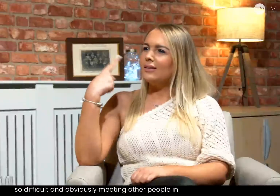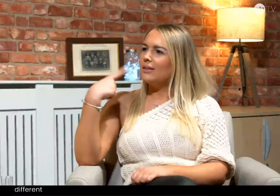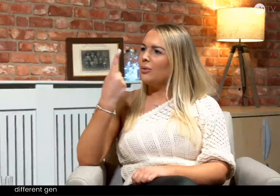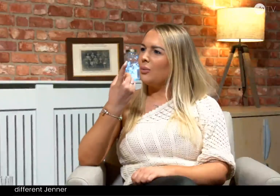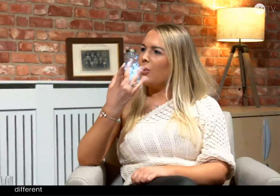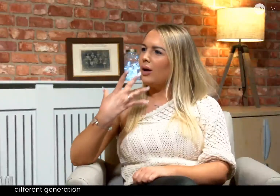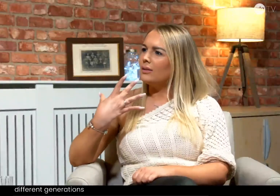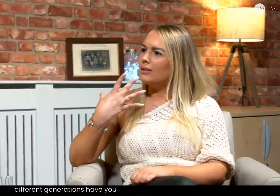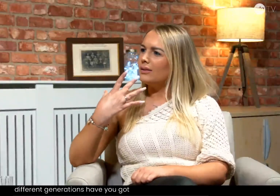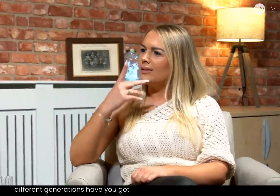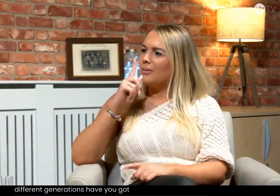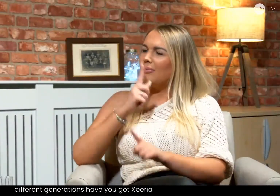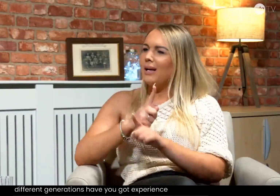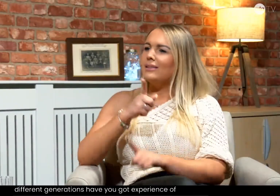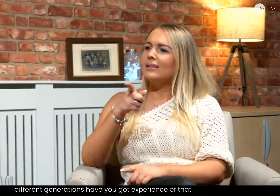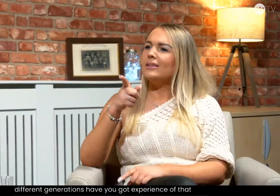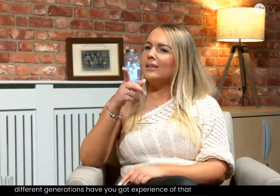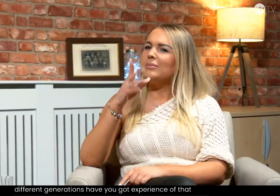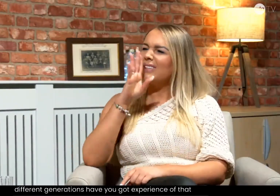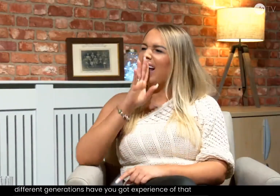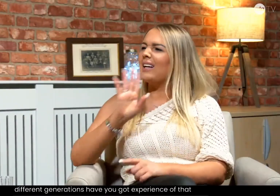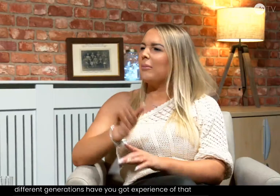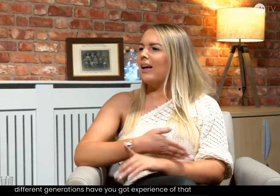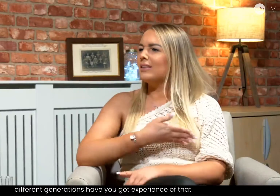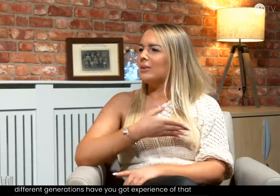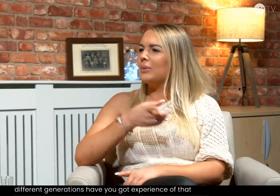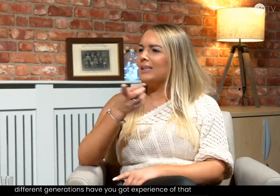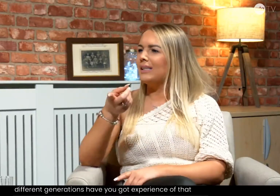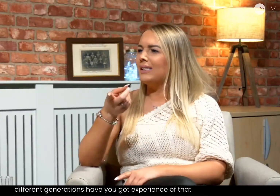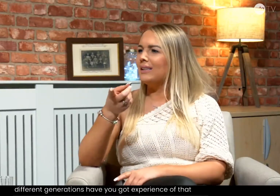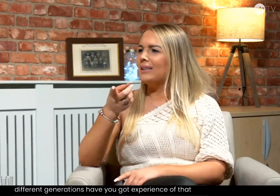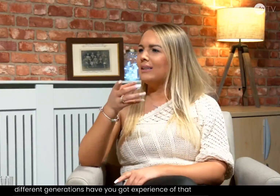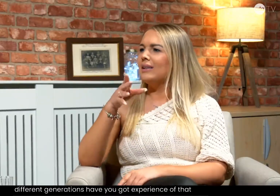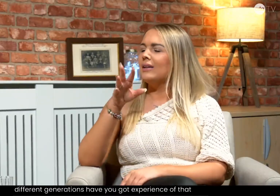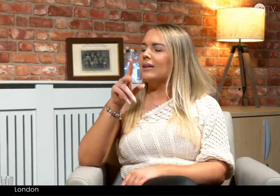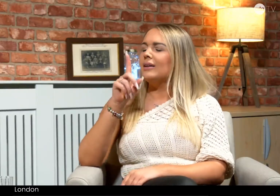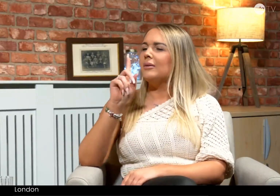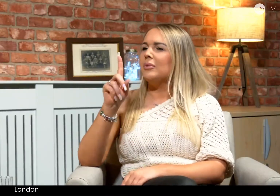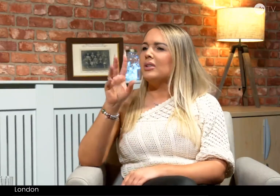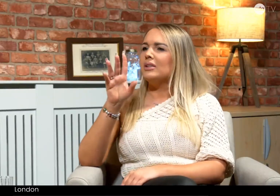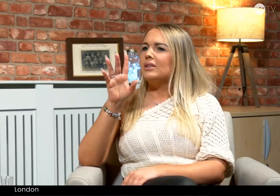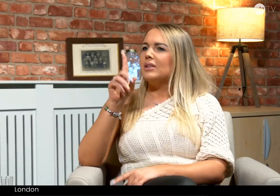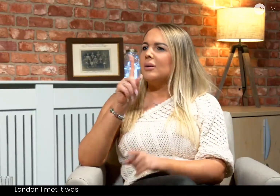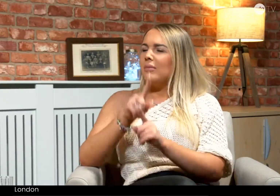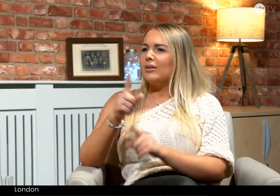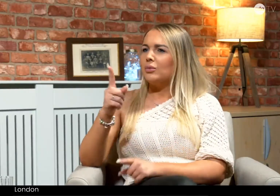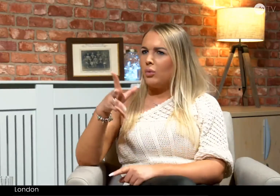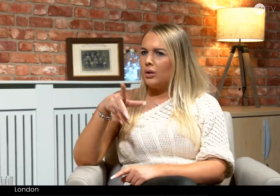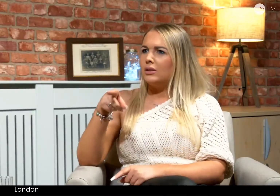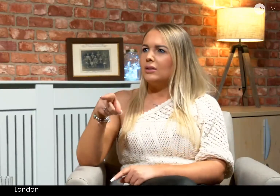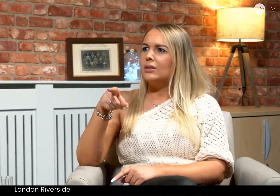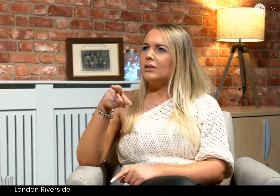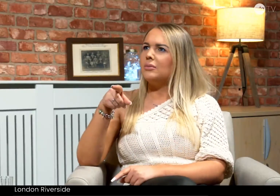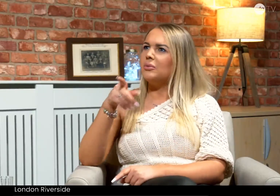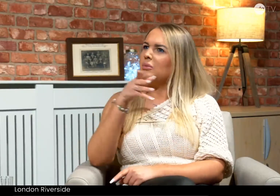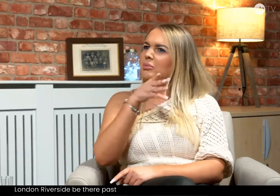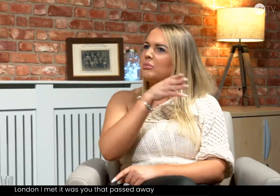that? Yeah, I think in London I met, it was, I mean, very sadly they've passed away now, but I've